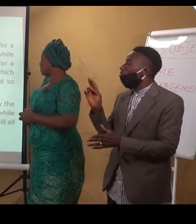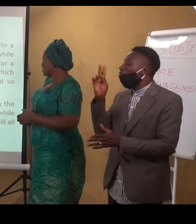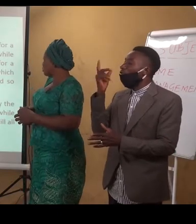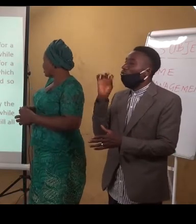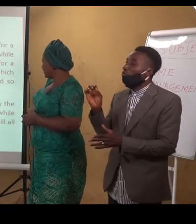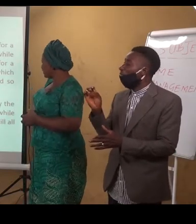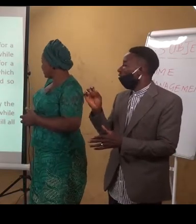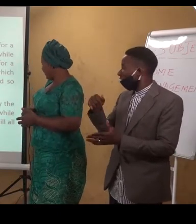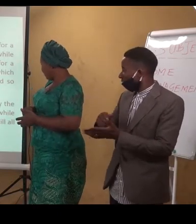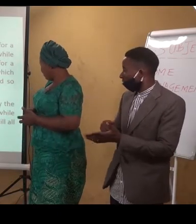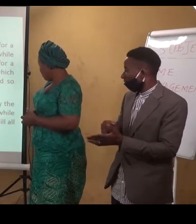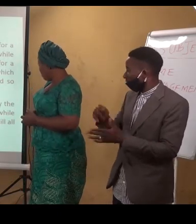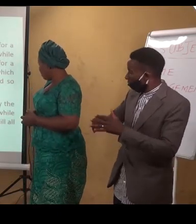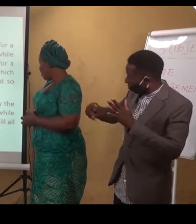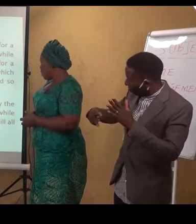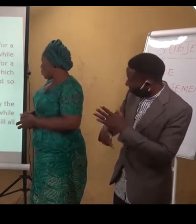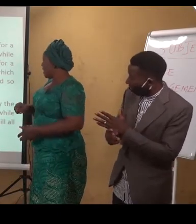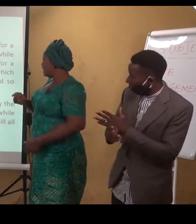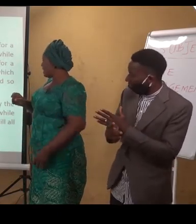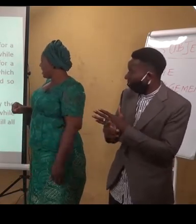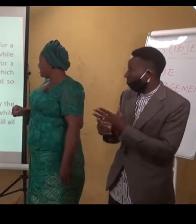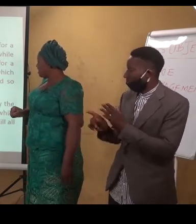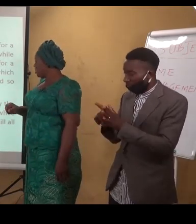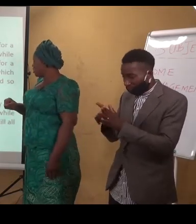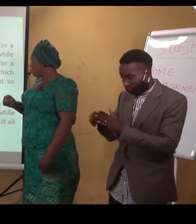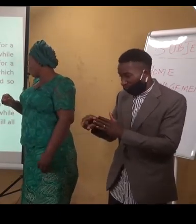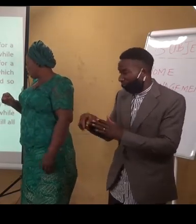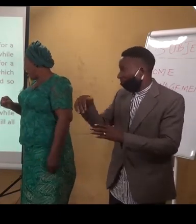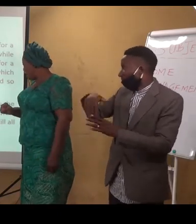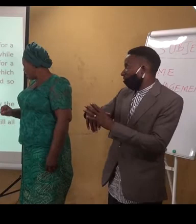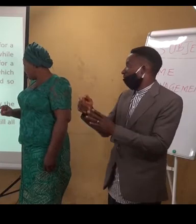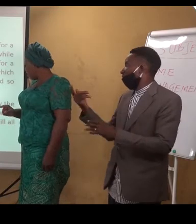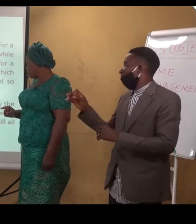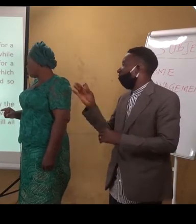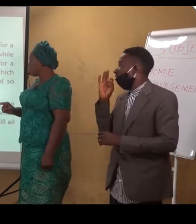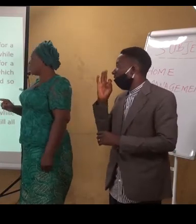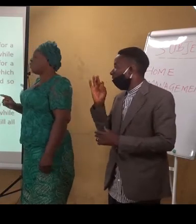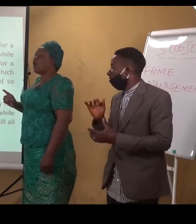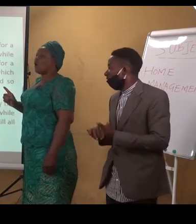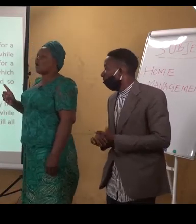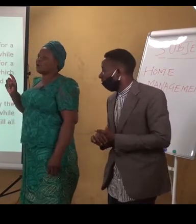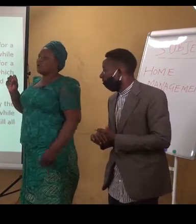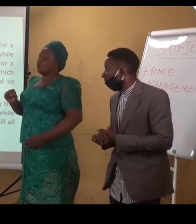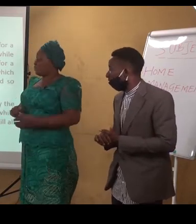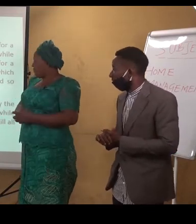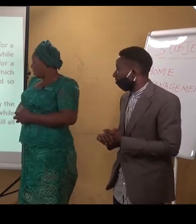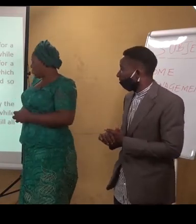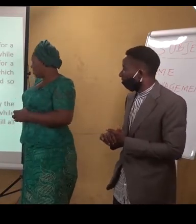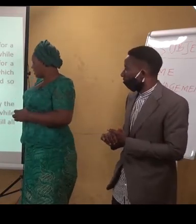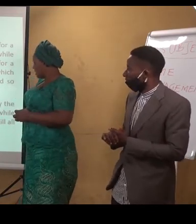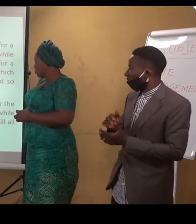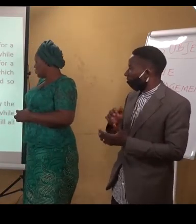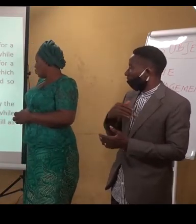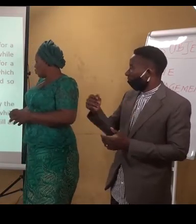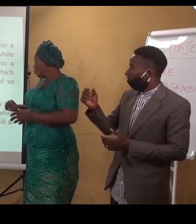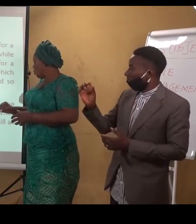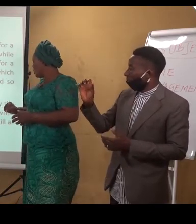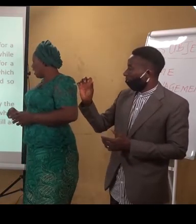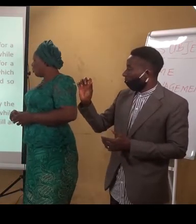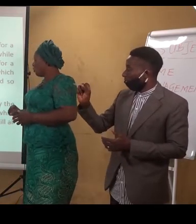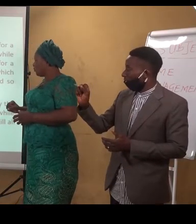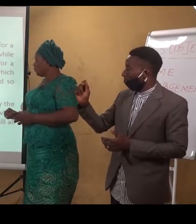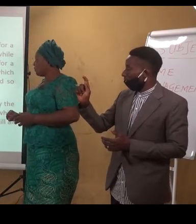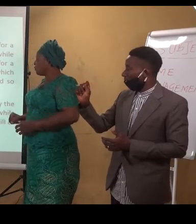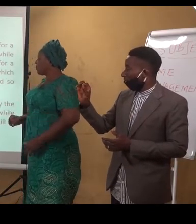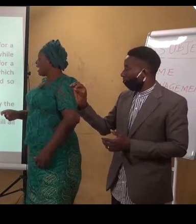the pathogenic substances in the food, while sterilization is the use of high temperature to kill all the microorganisms which